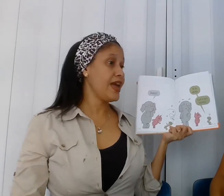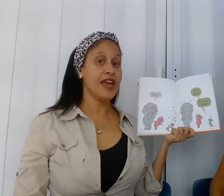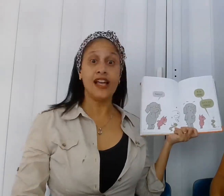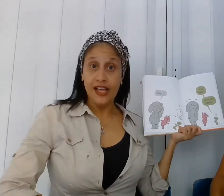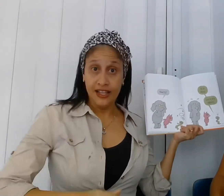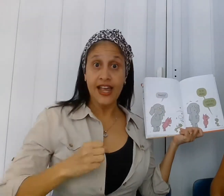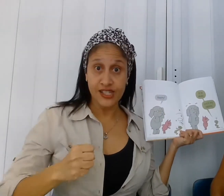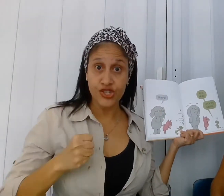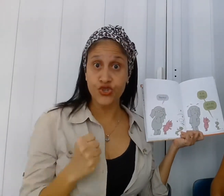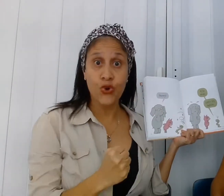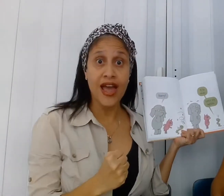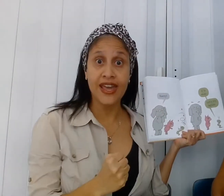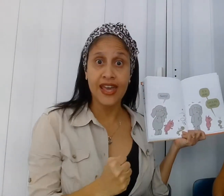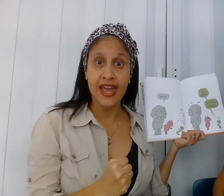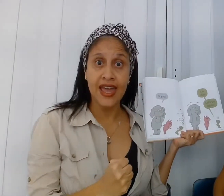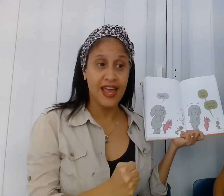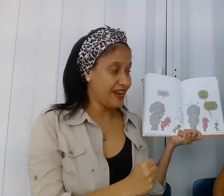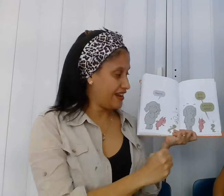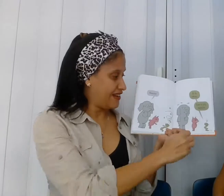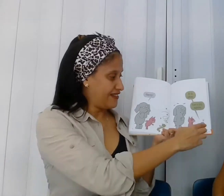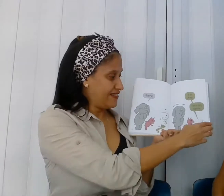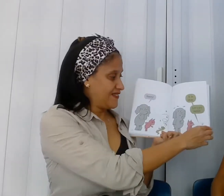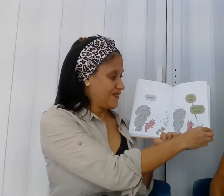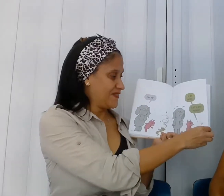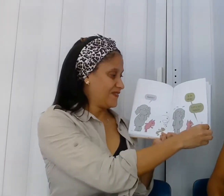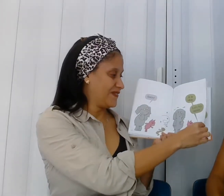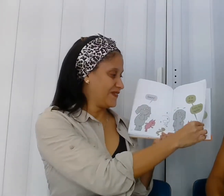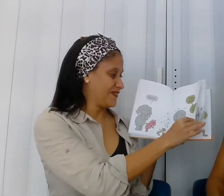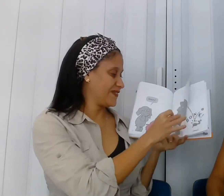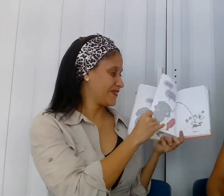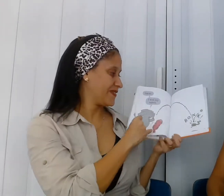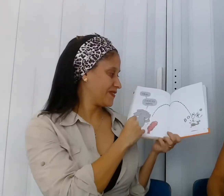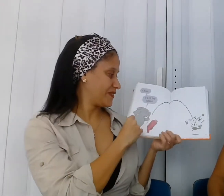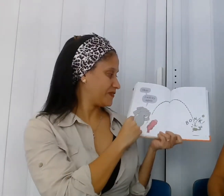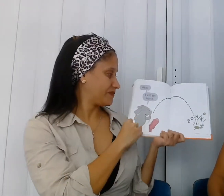It's okay. Let's try again.